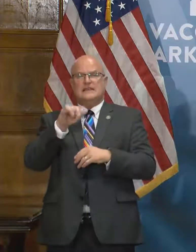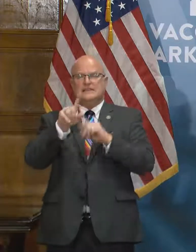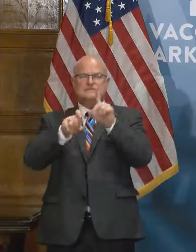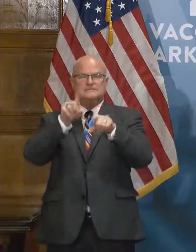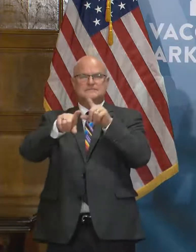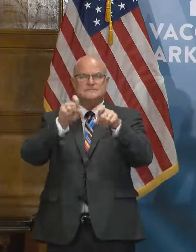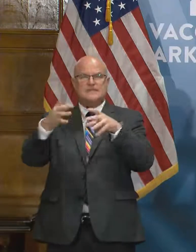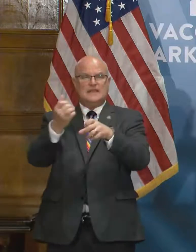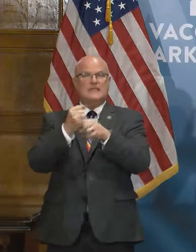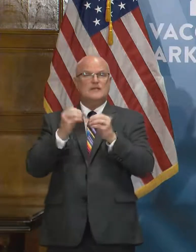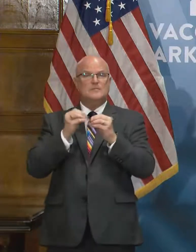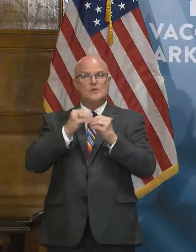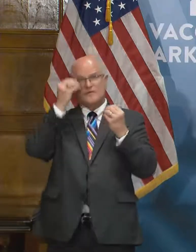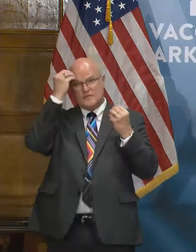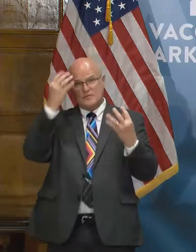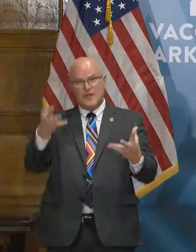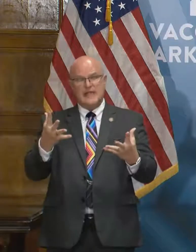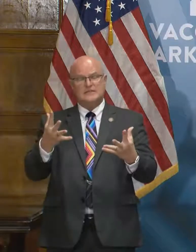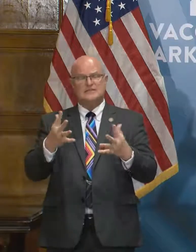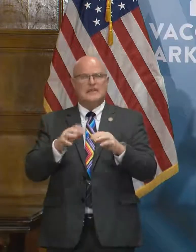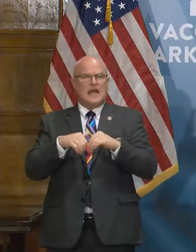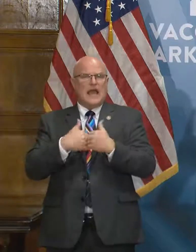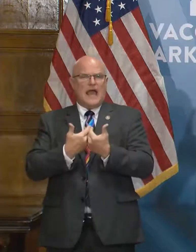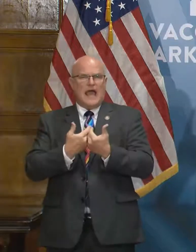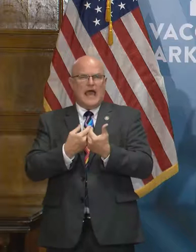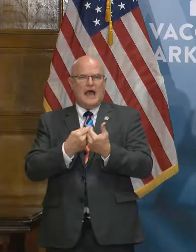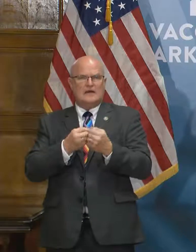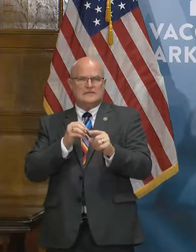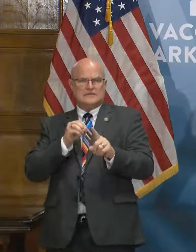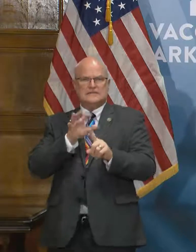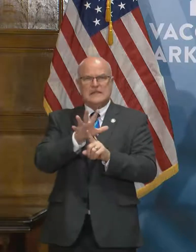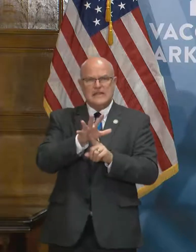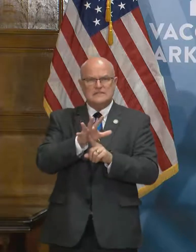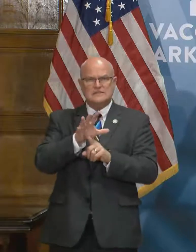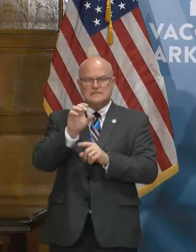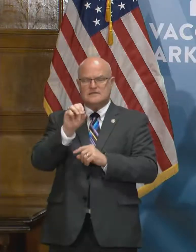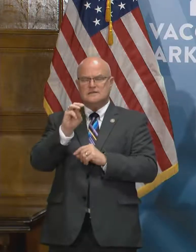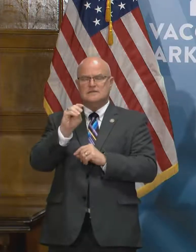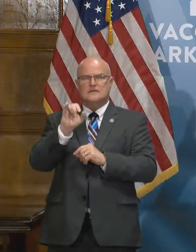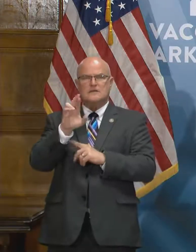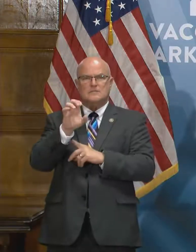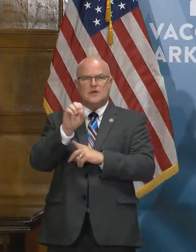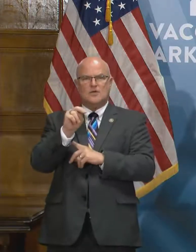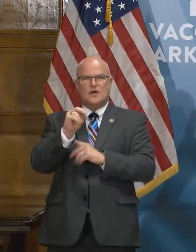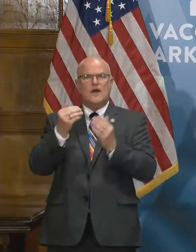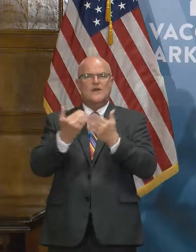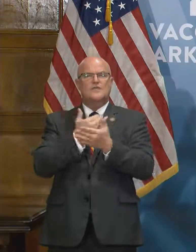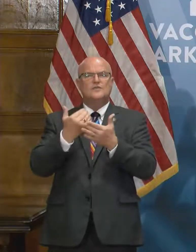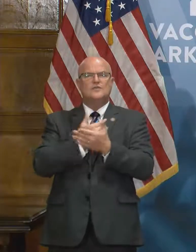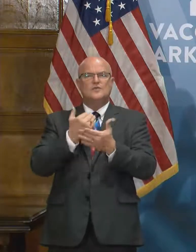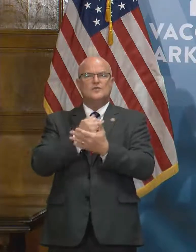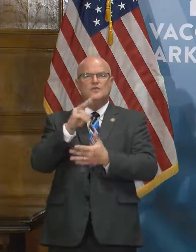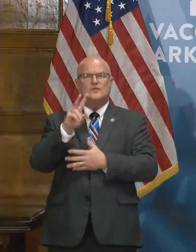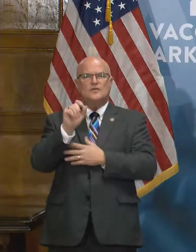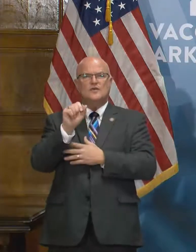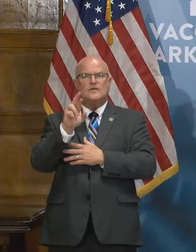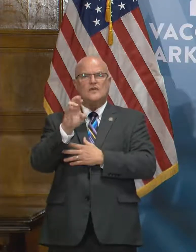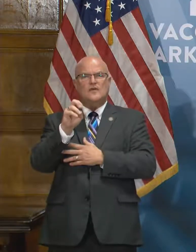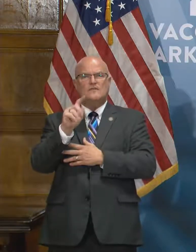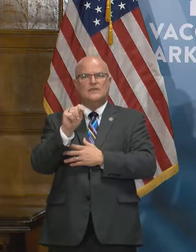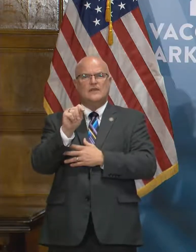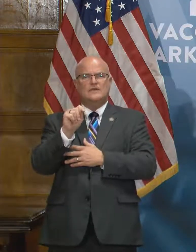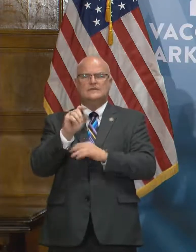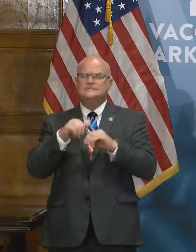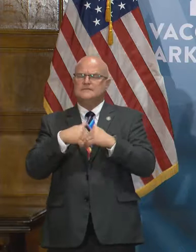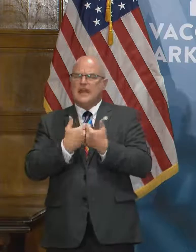ask and to get more information on is how contagious is Omicron, this new variant. Secondly, how